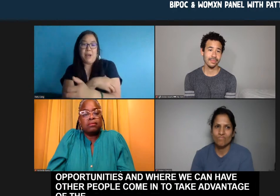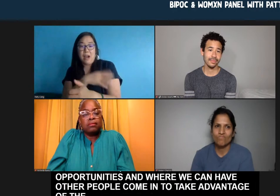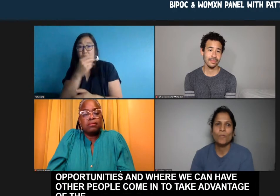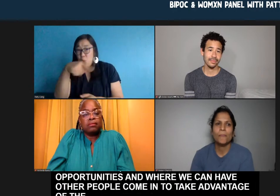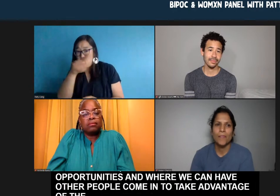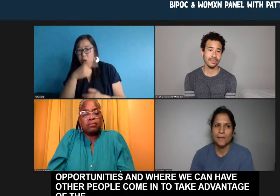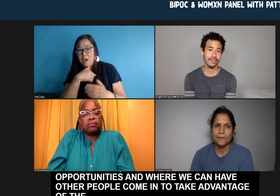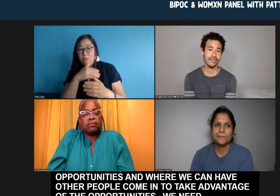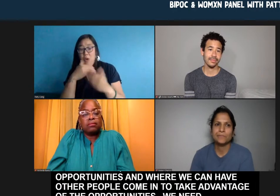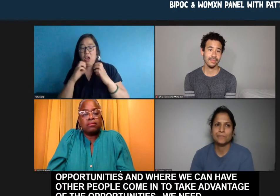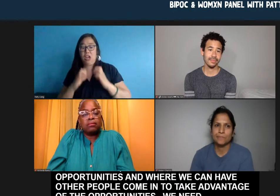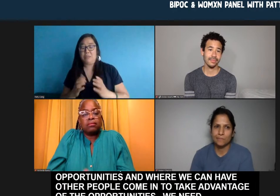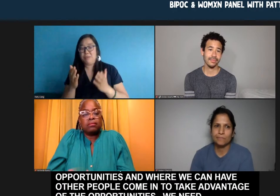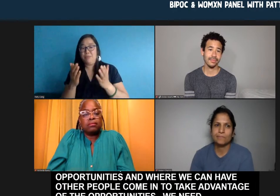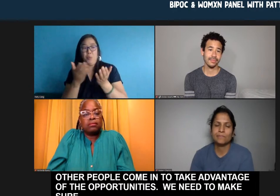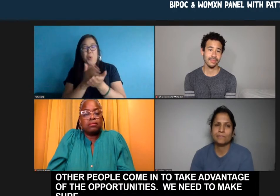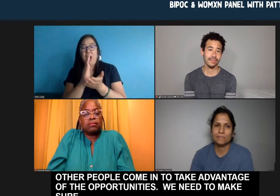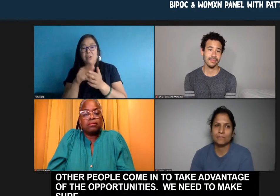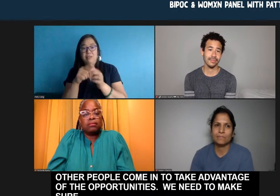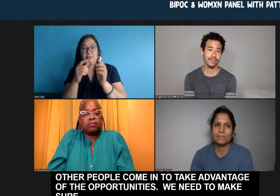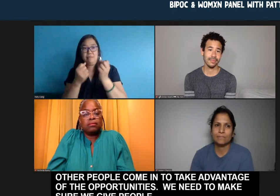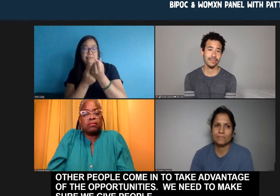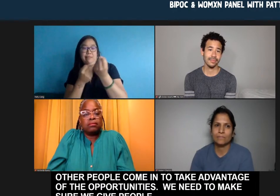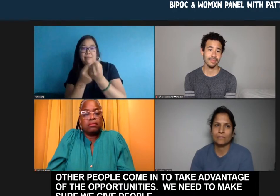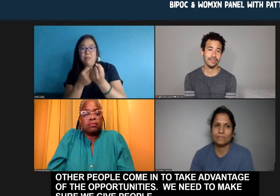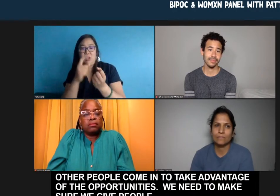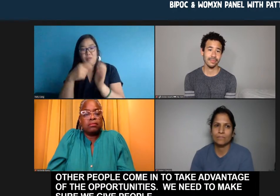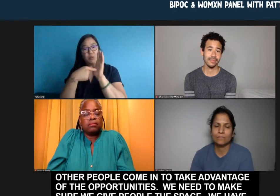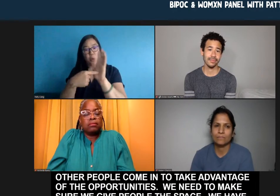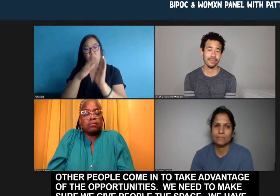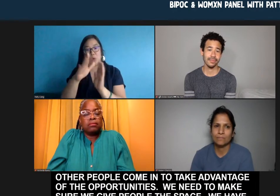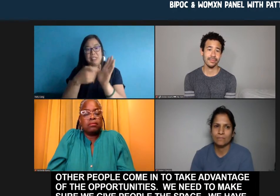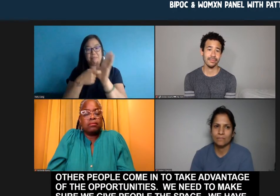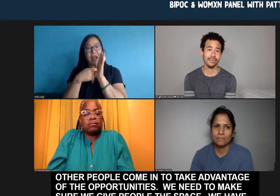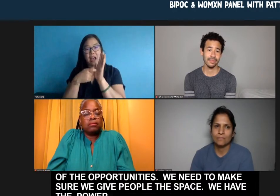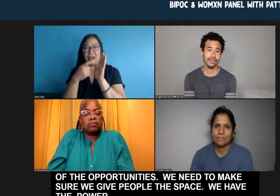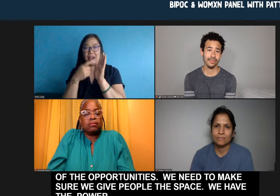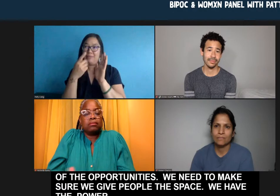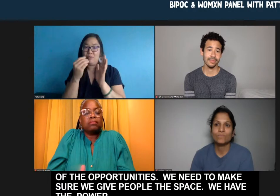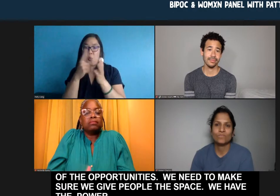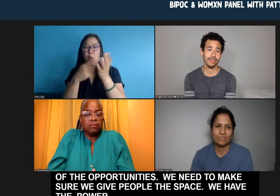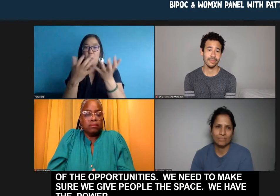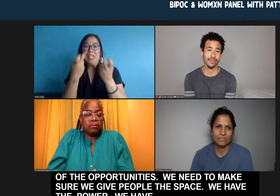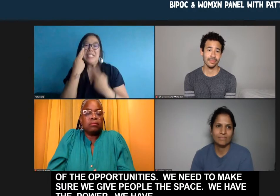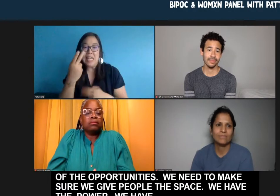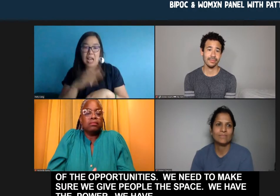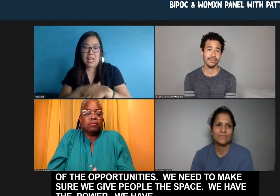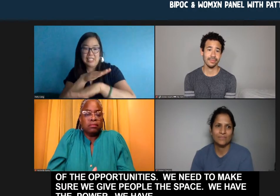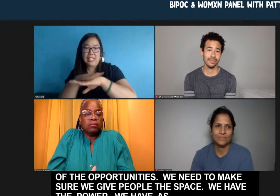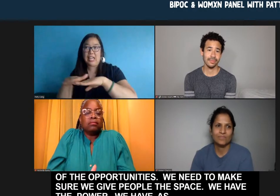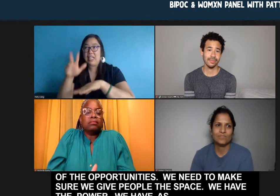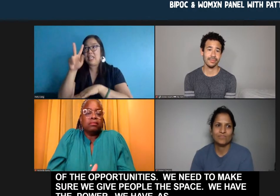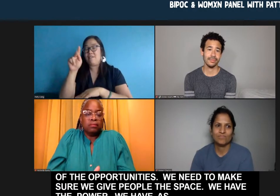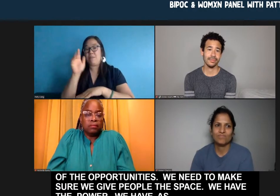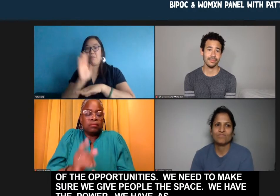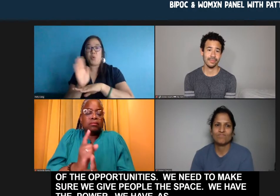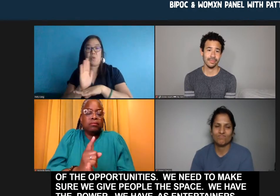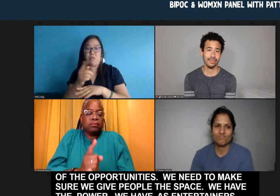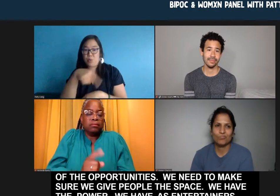space. We have the power. We have, as entertainers, and again, for that representation, we get to see on stage